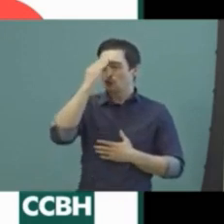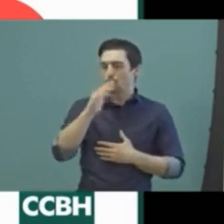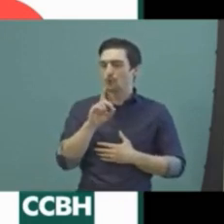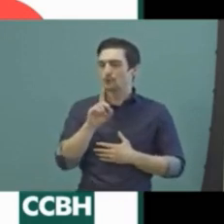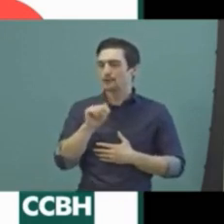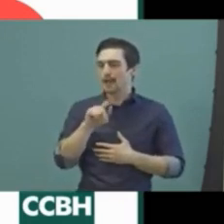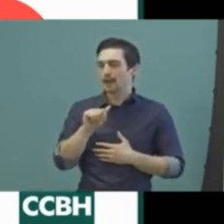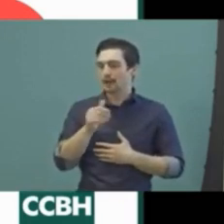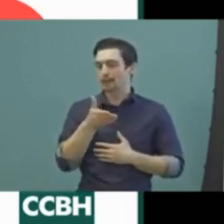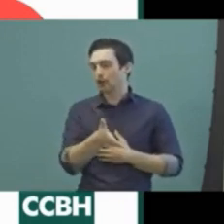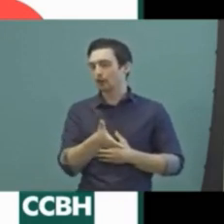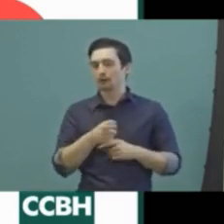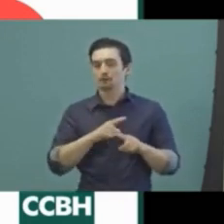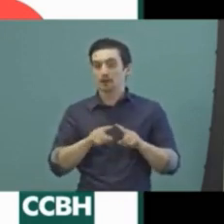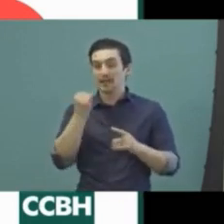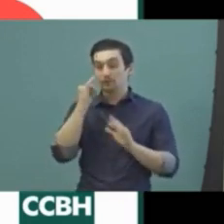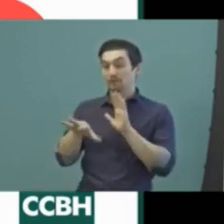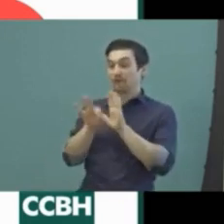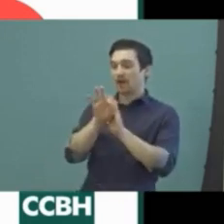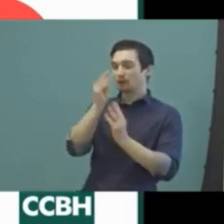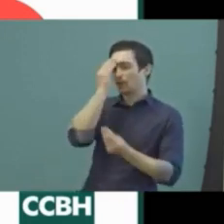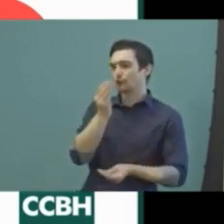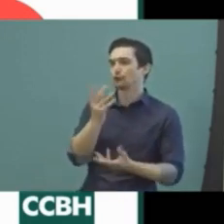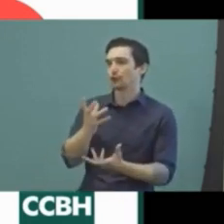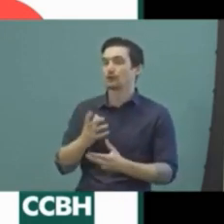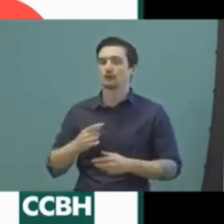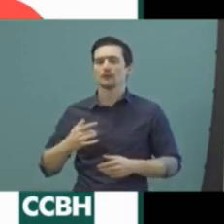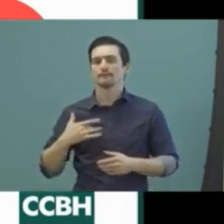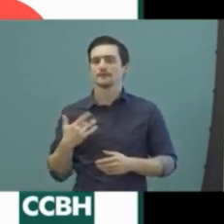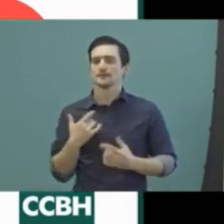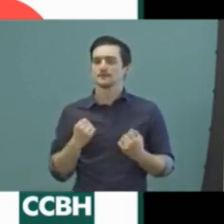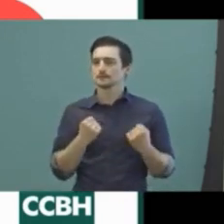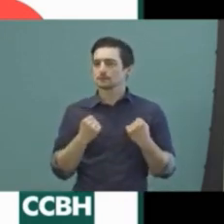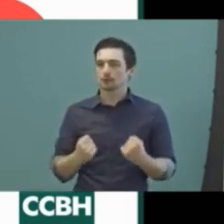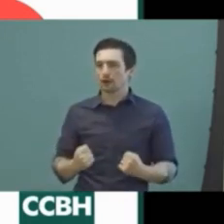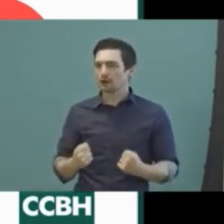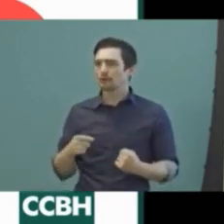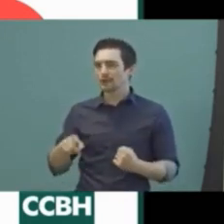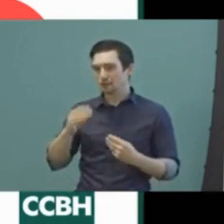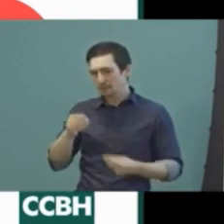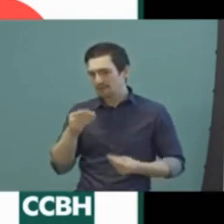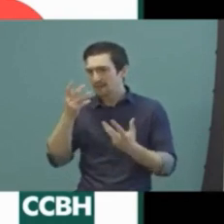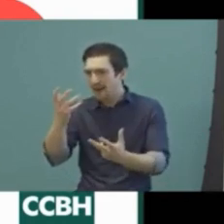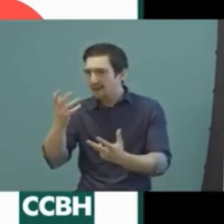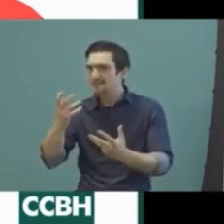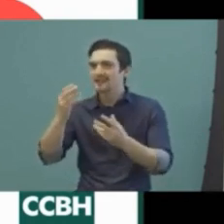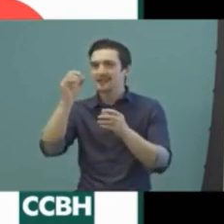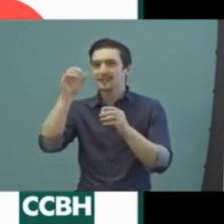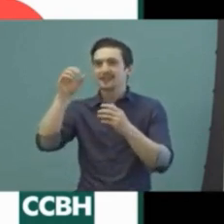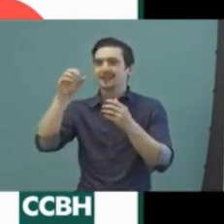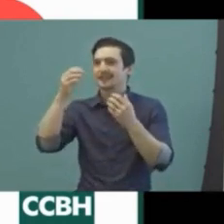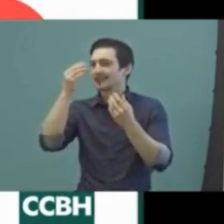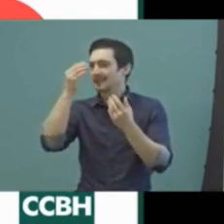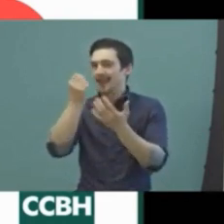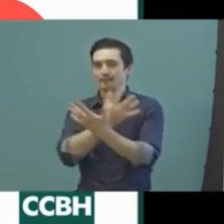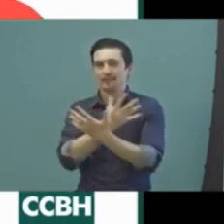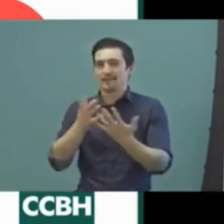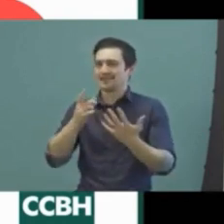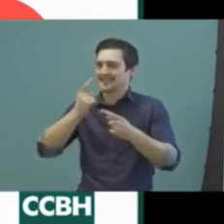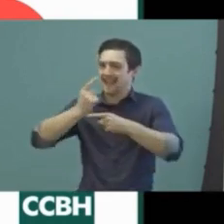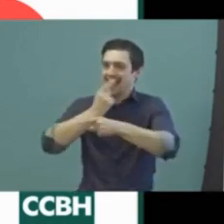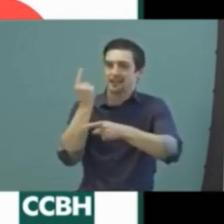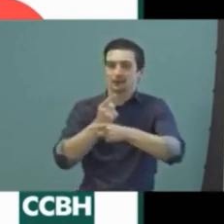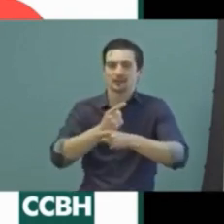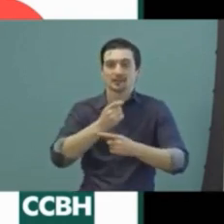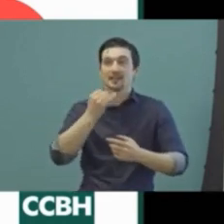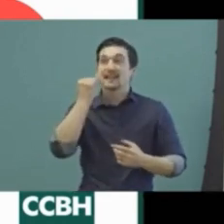the information. We feel very strongly about presenting information to you that is accurate. And so you may see some